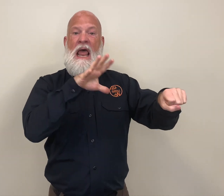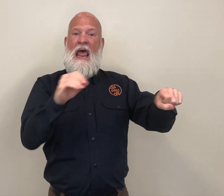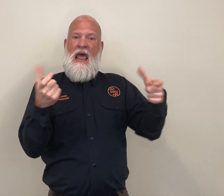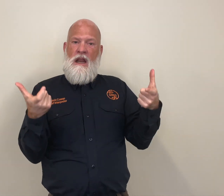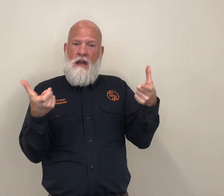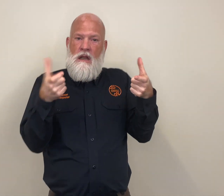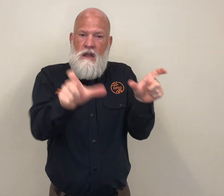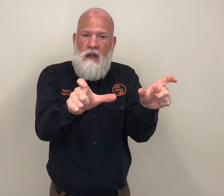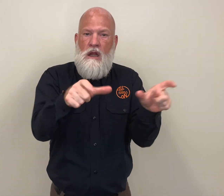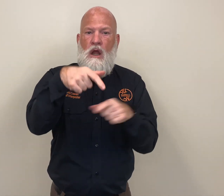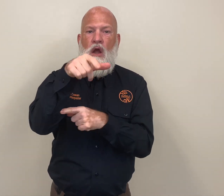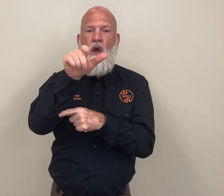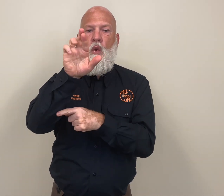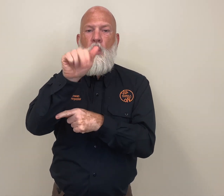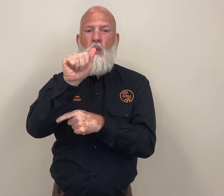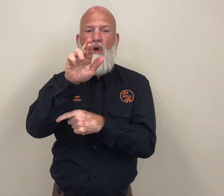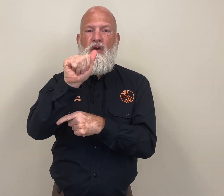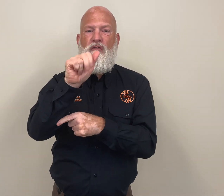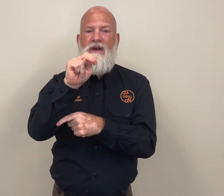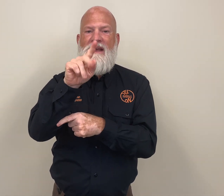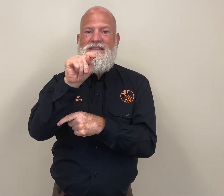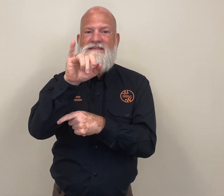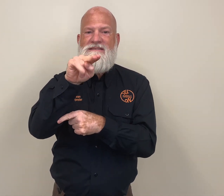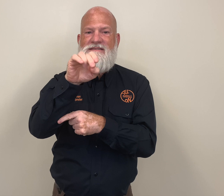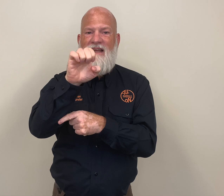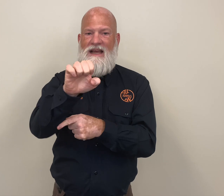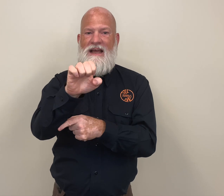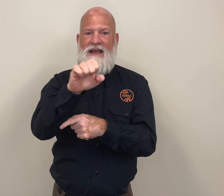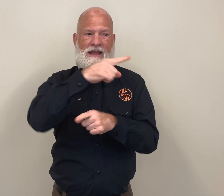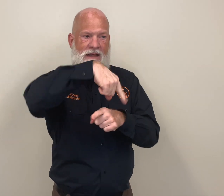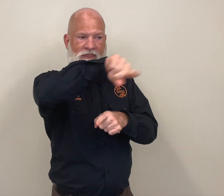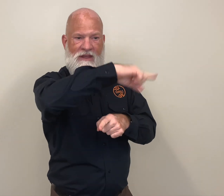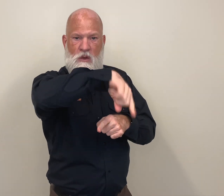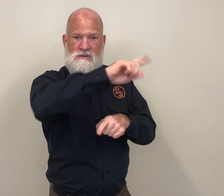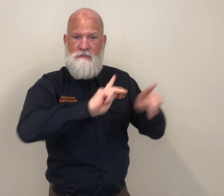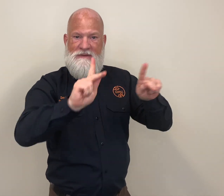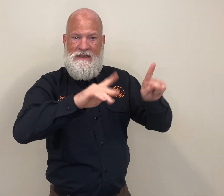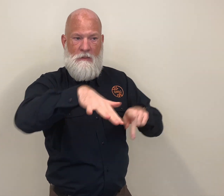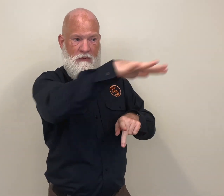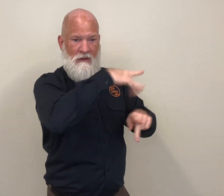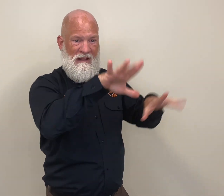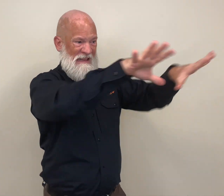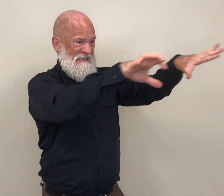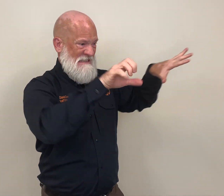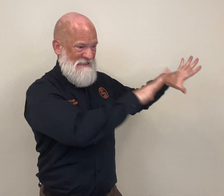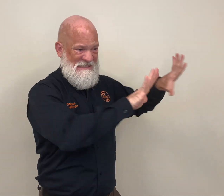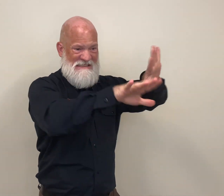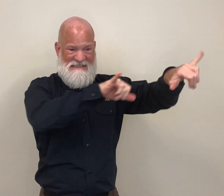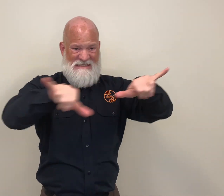these people who may have been infected to quarantine themselves in order to reduce the spread of COVID-19.